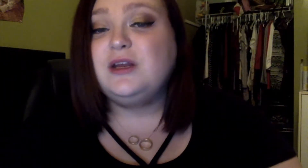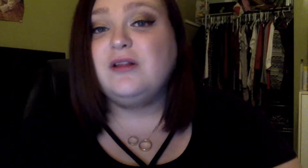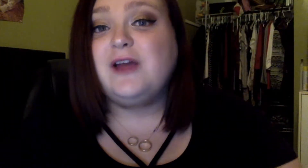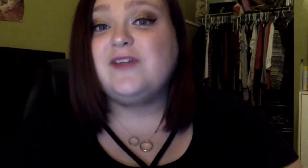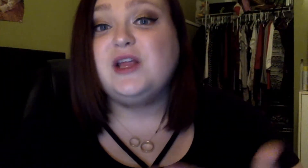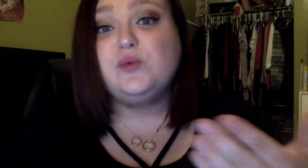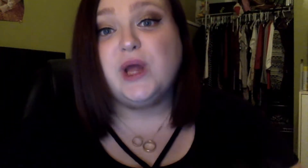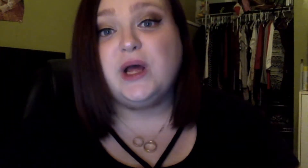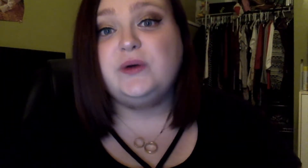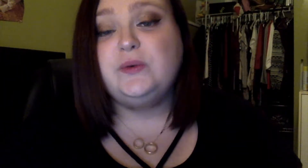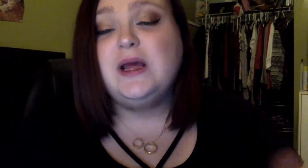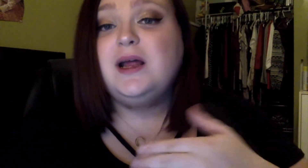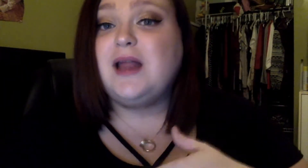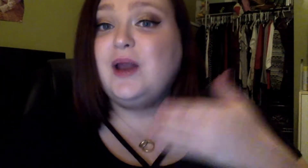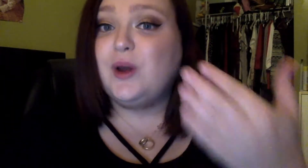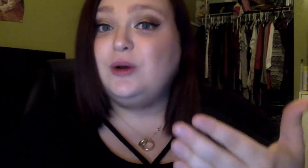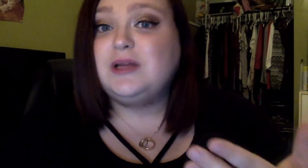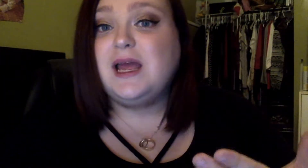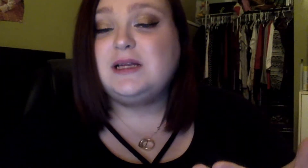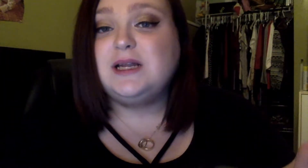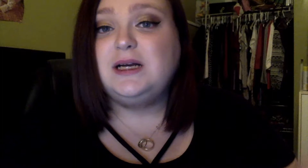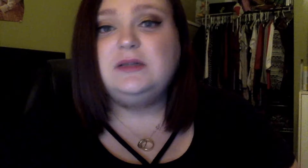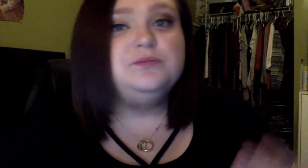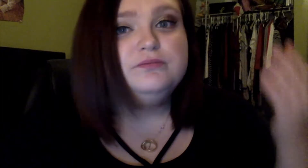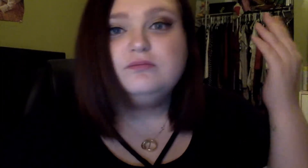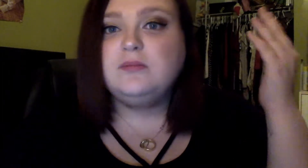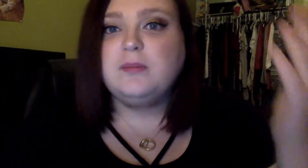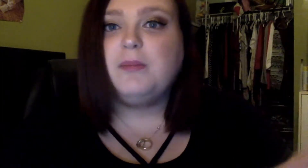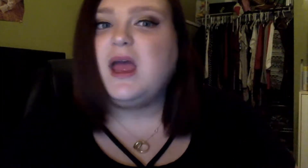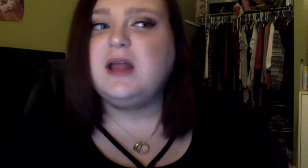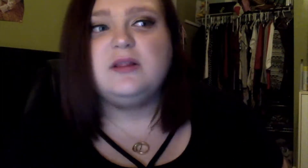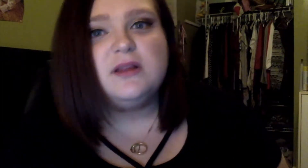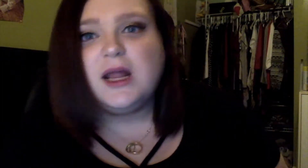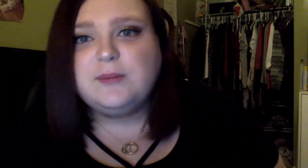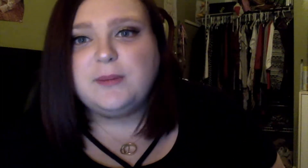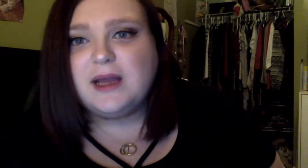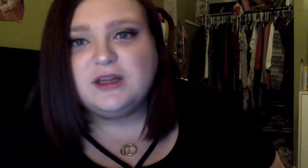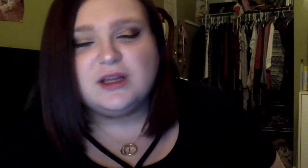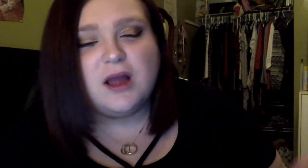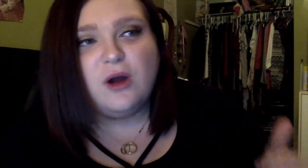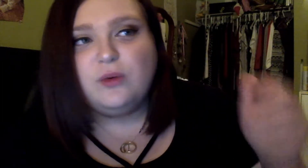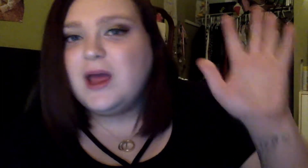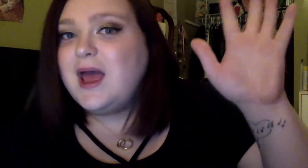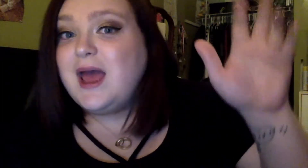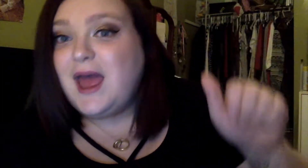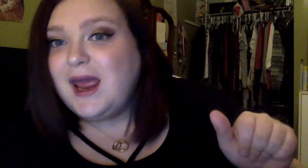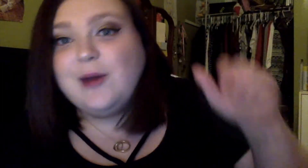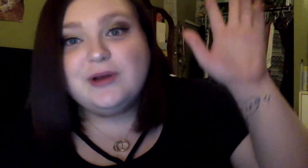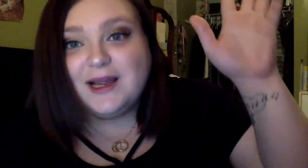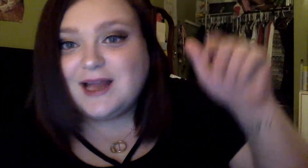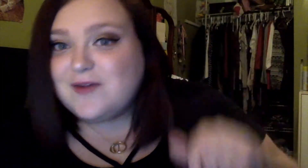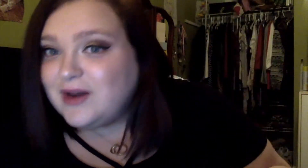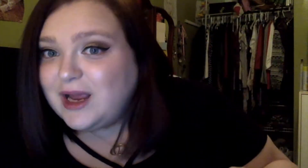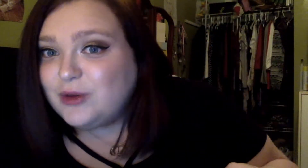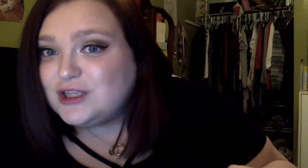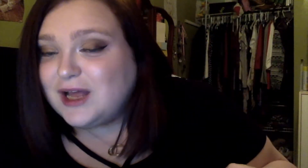your life that you know that knows ASL, send them a message and go, "Hey, I would like to have a language